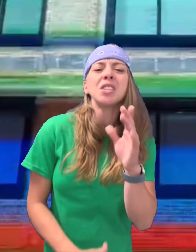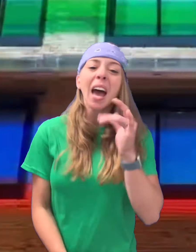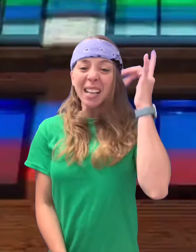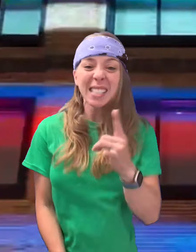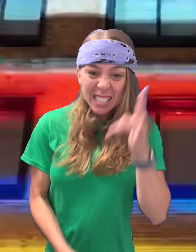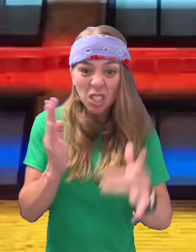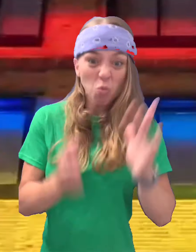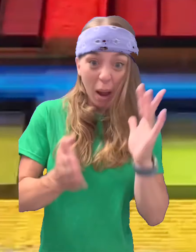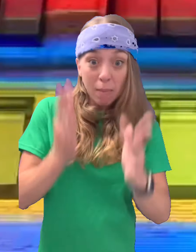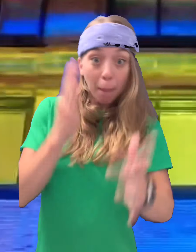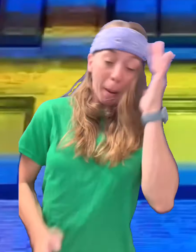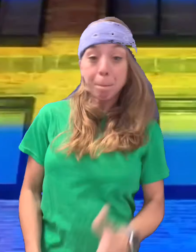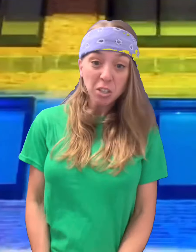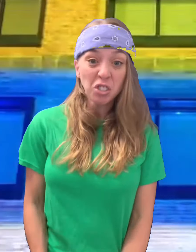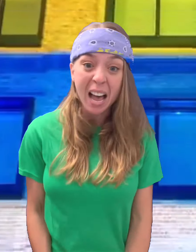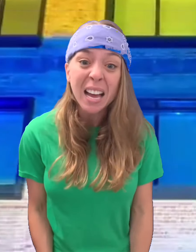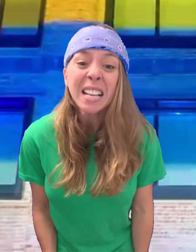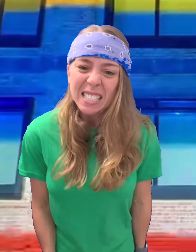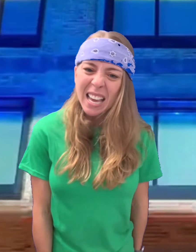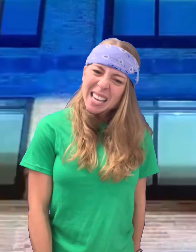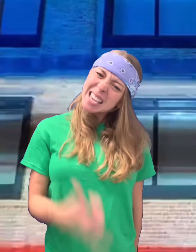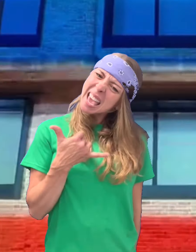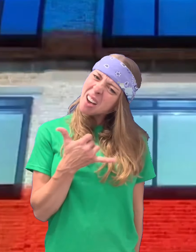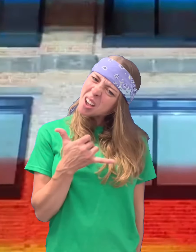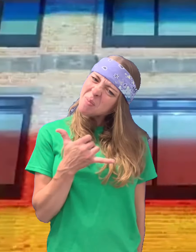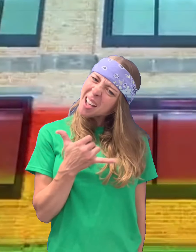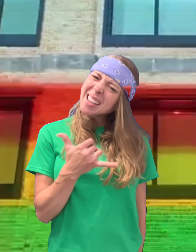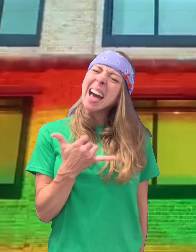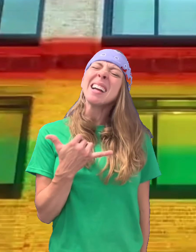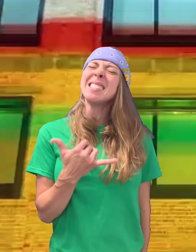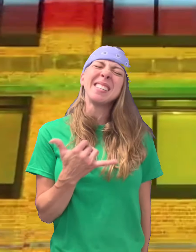shot, I'd slice the crown like Papa John's saying. Cowabunga, dear.